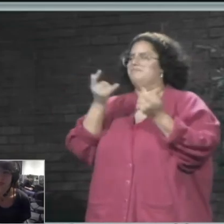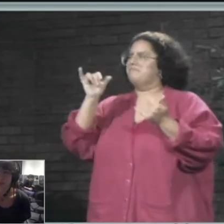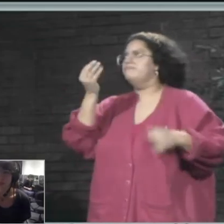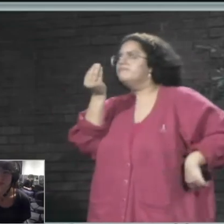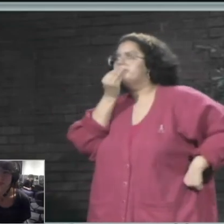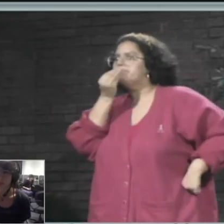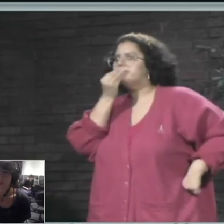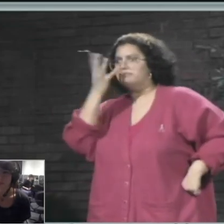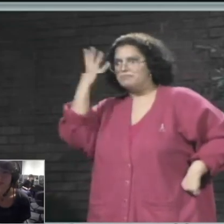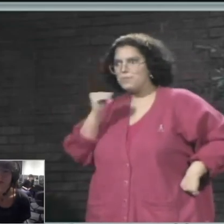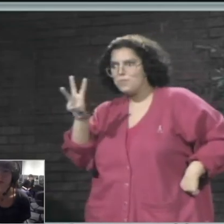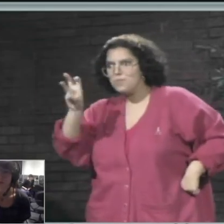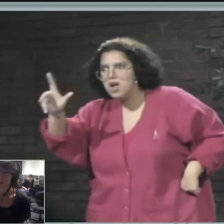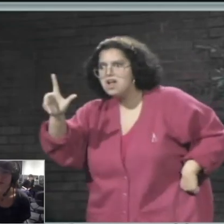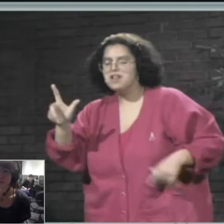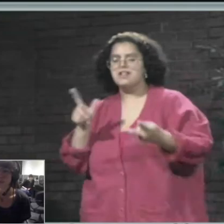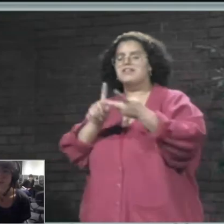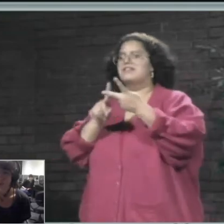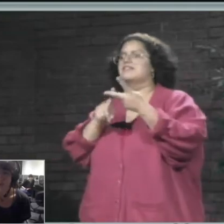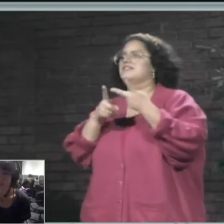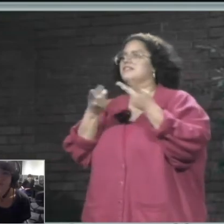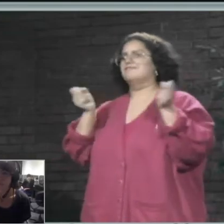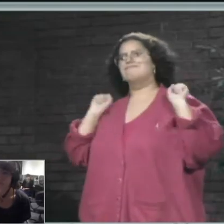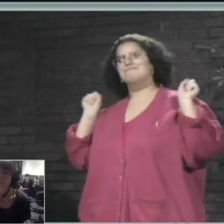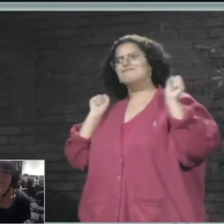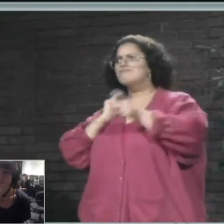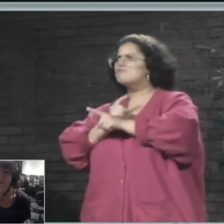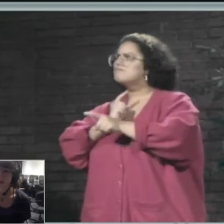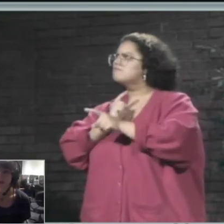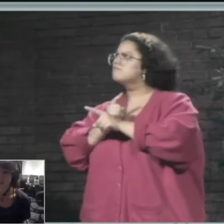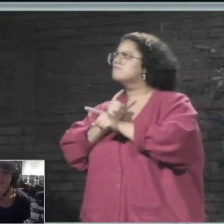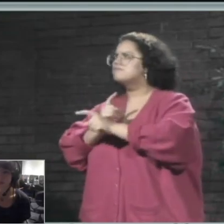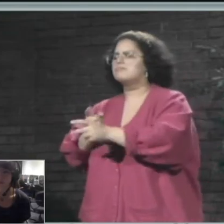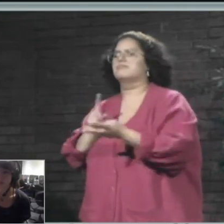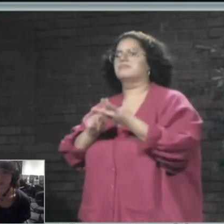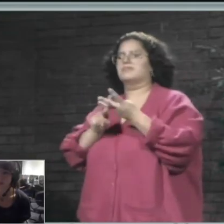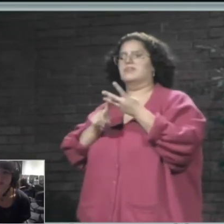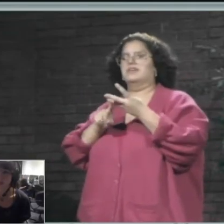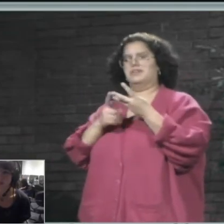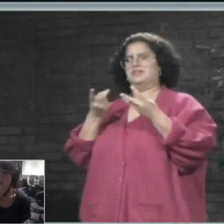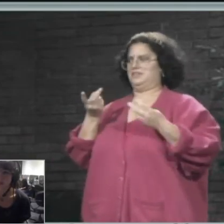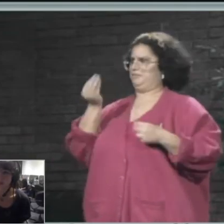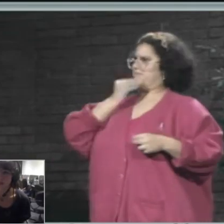of yourself. You have to eat well. You have to keep up with your exercise regularly.